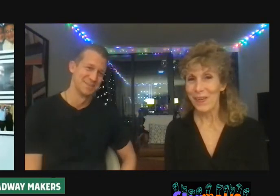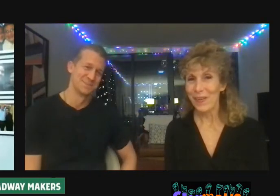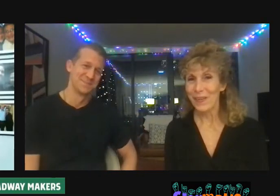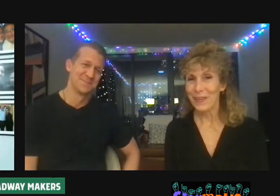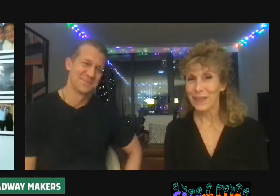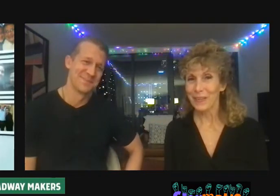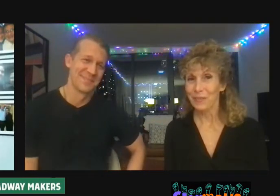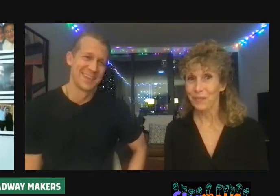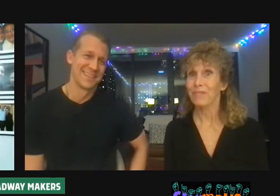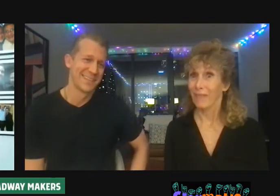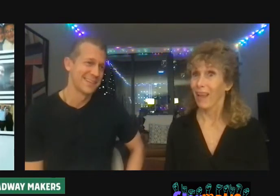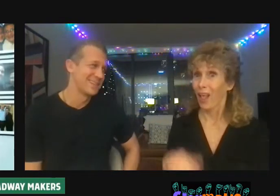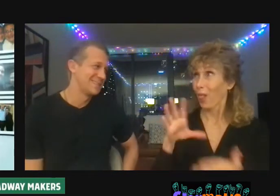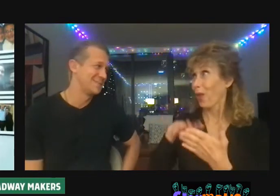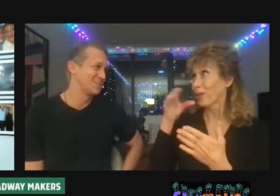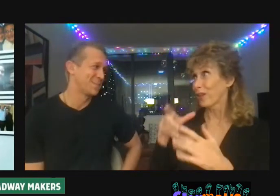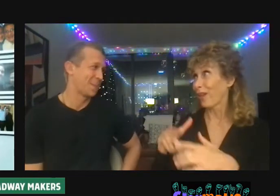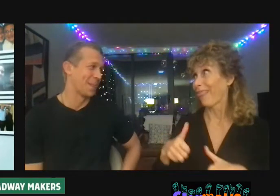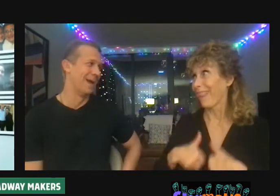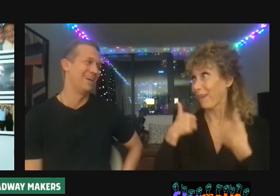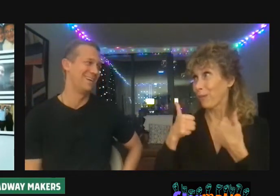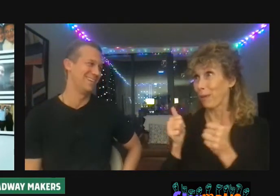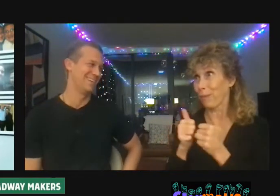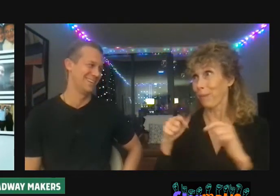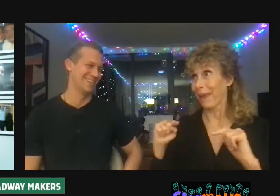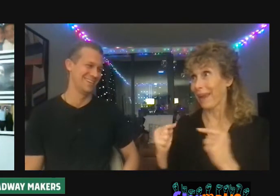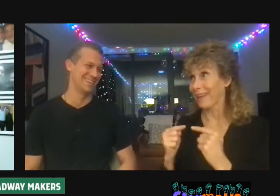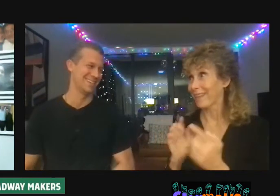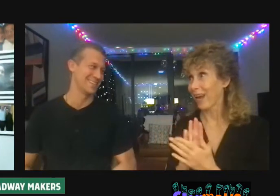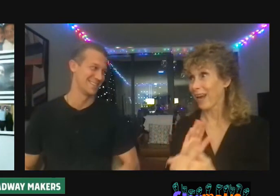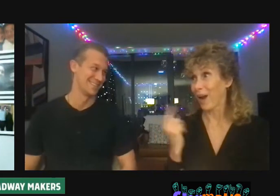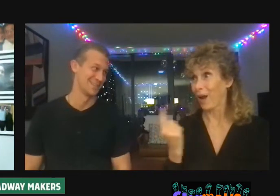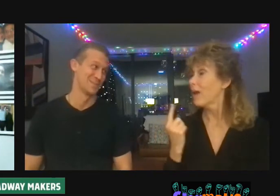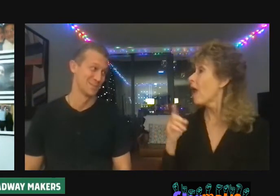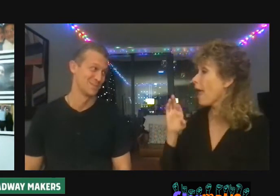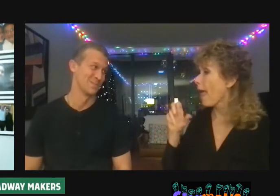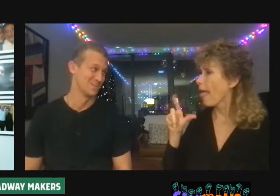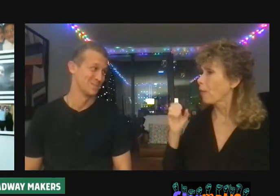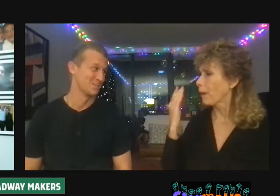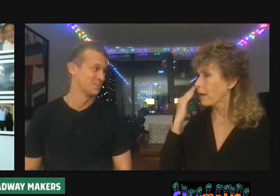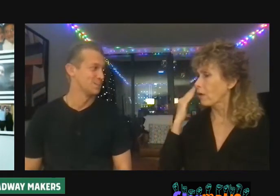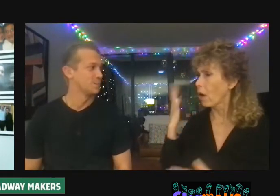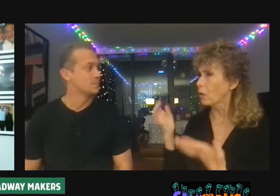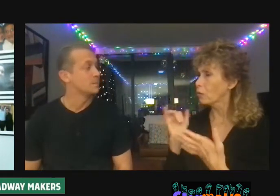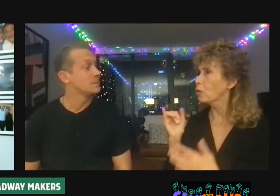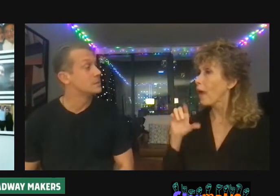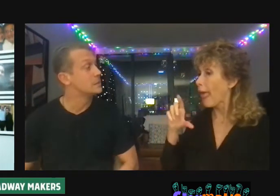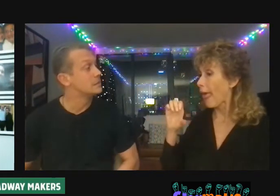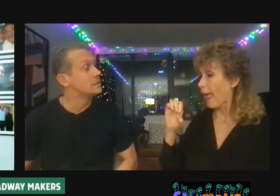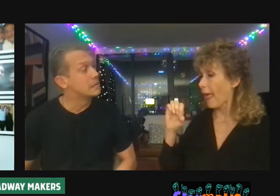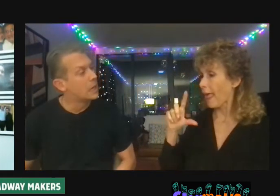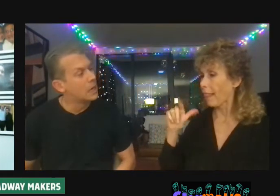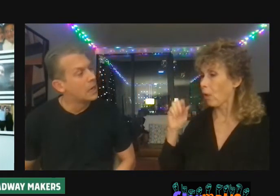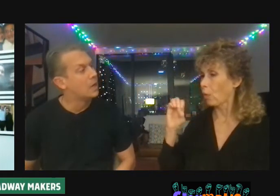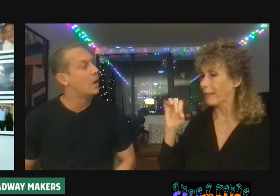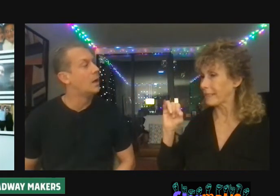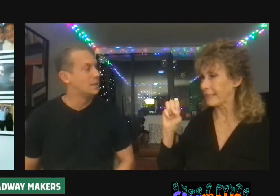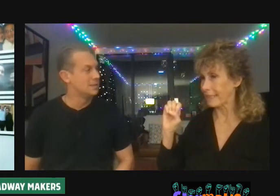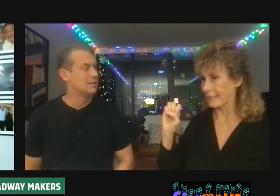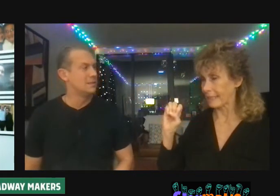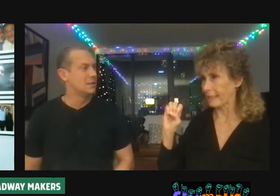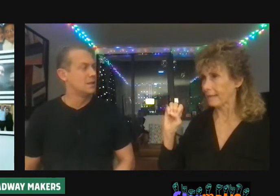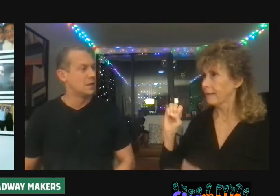Learn to live with pain. Eloise wanted to know, and I had the same question as Eloise. Do you have